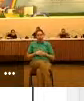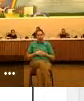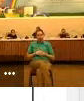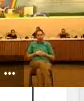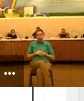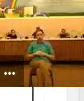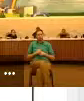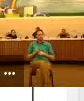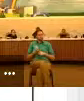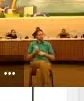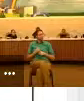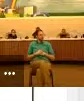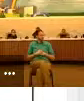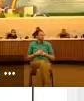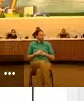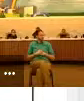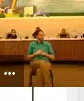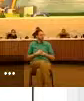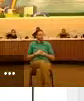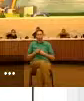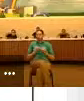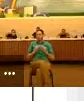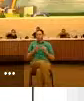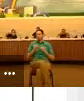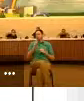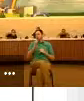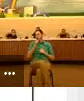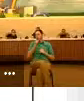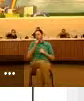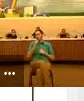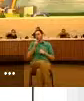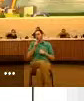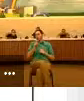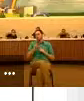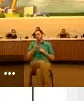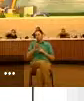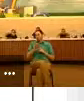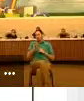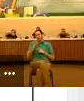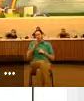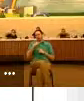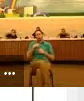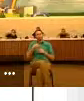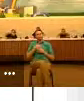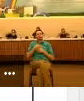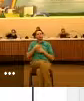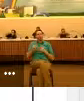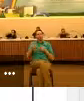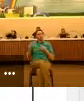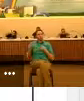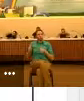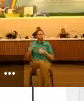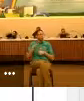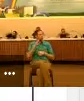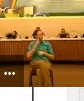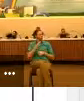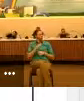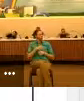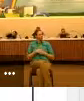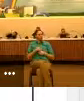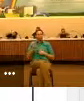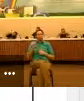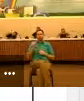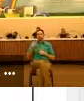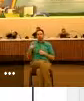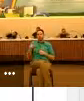Okay. Yep. Obviously, the private drive is gonna have to have a shared It will have driveway or agreement, but